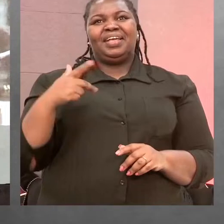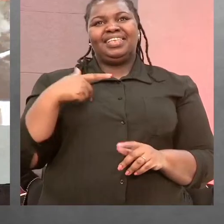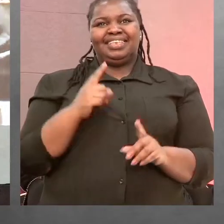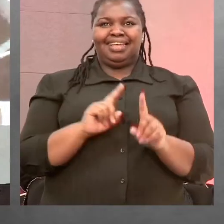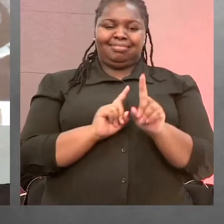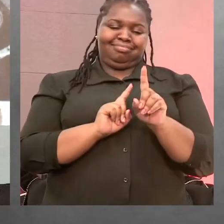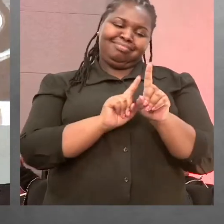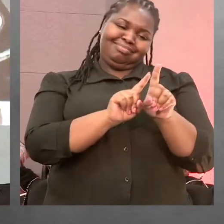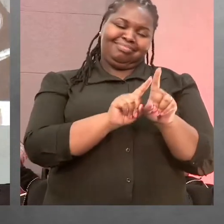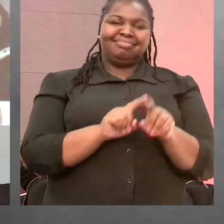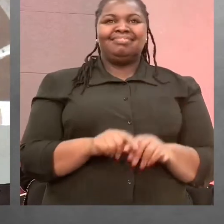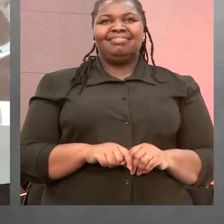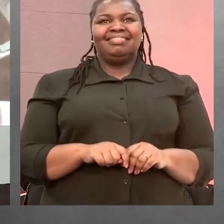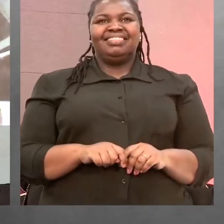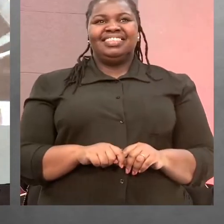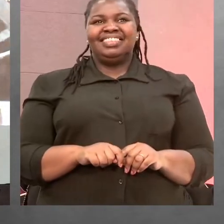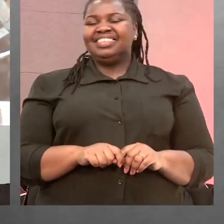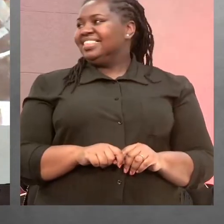Sialandilila.